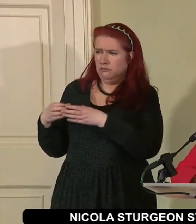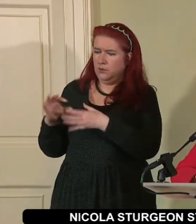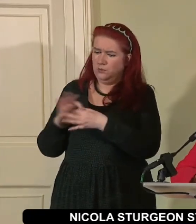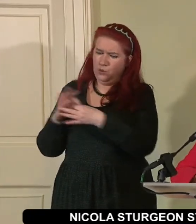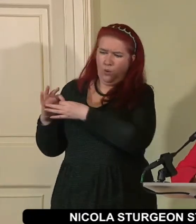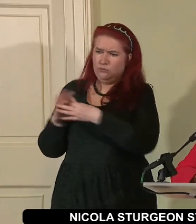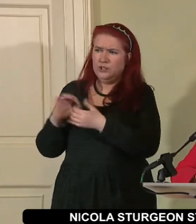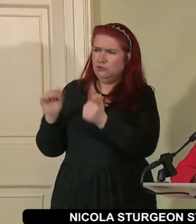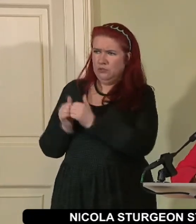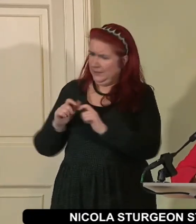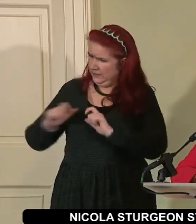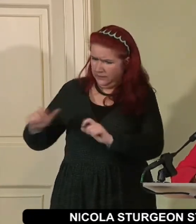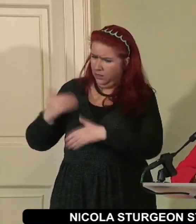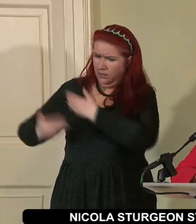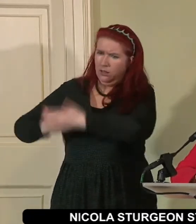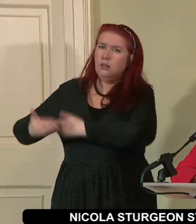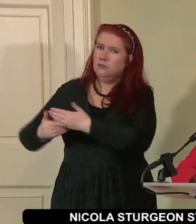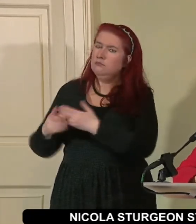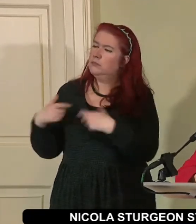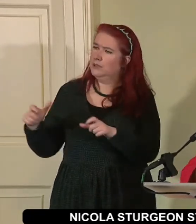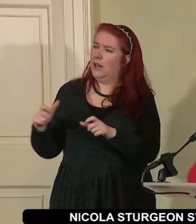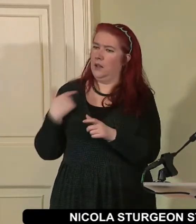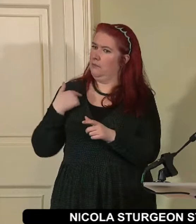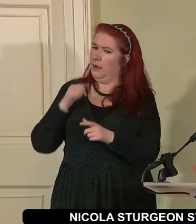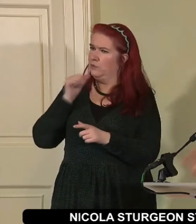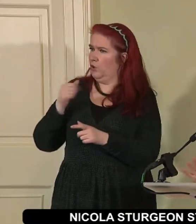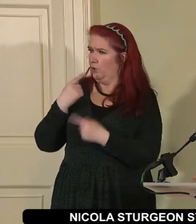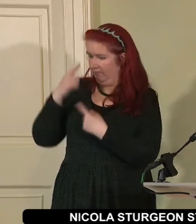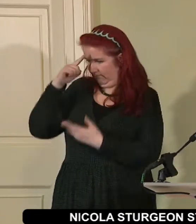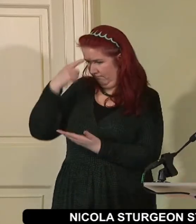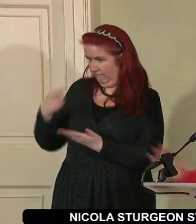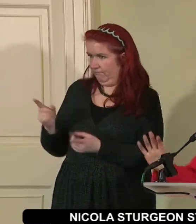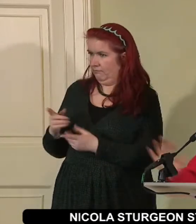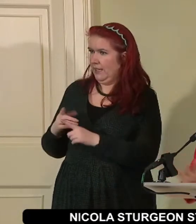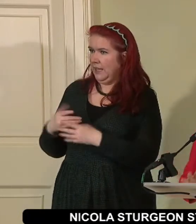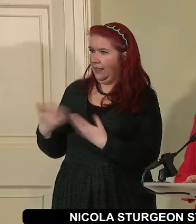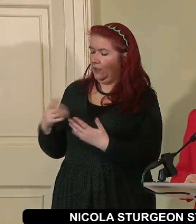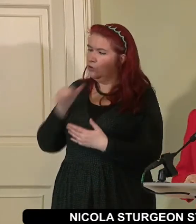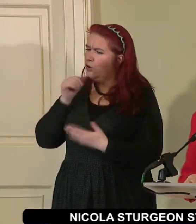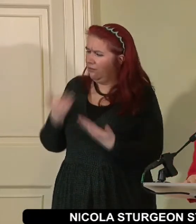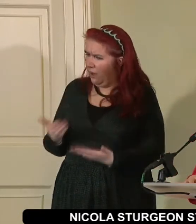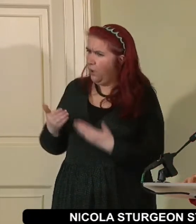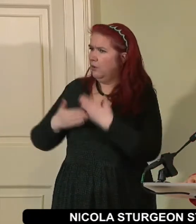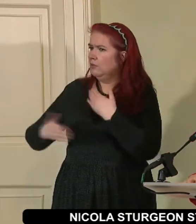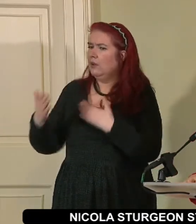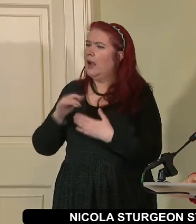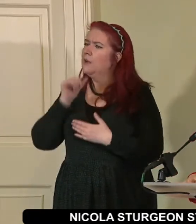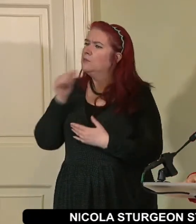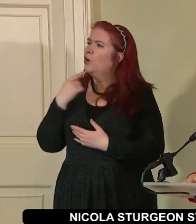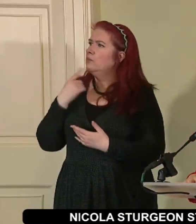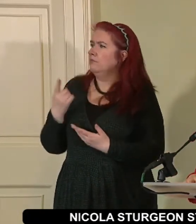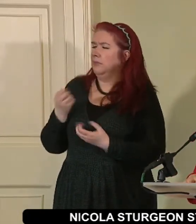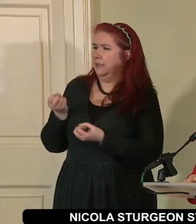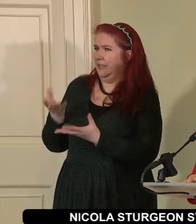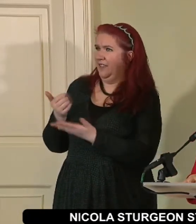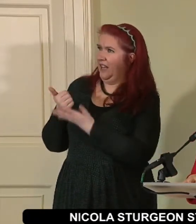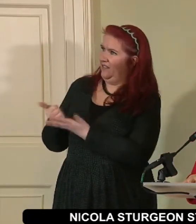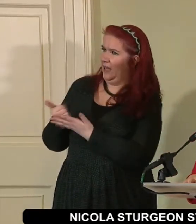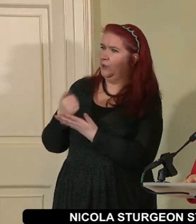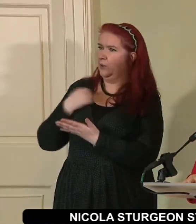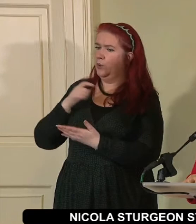dictate anything or at this stage, certainly not now and hopefully not ever, start to issue unsolicited advice to